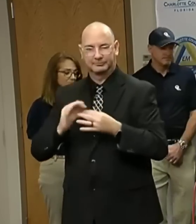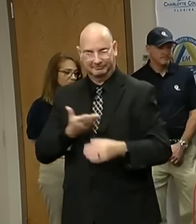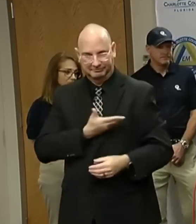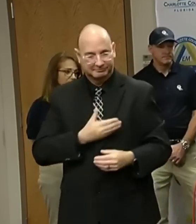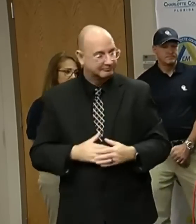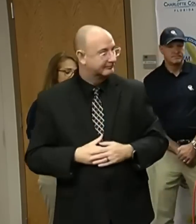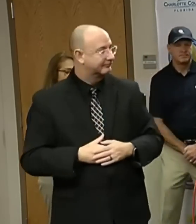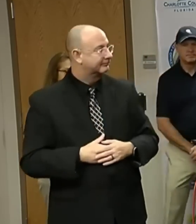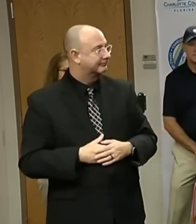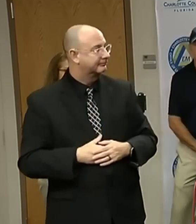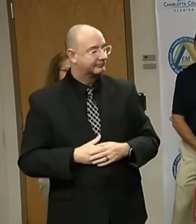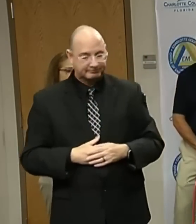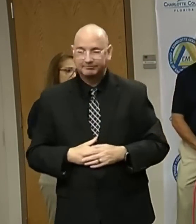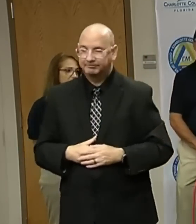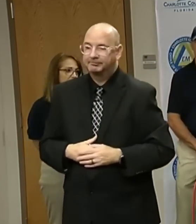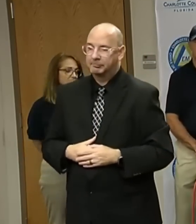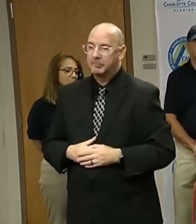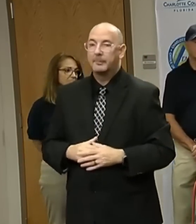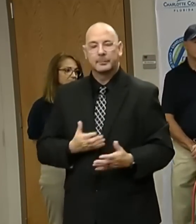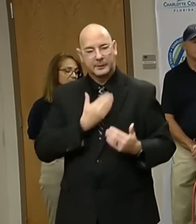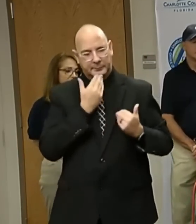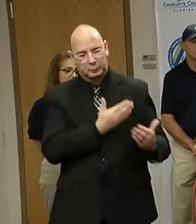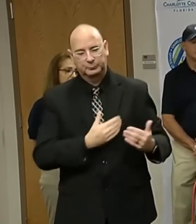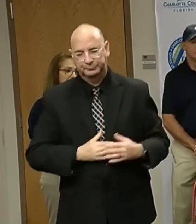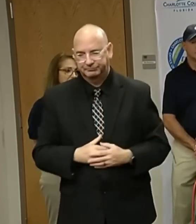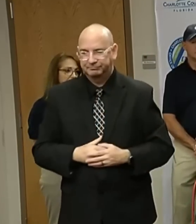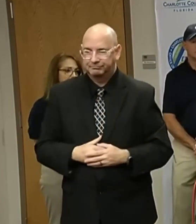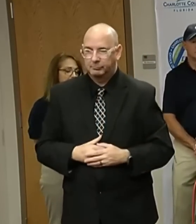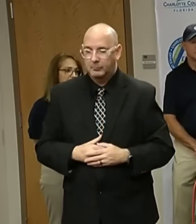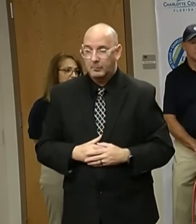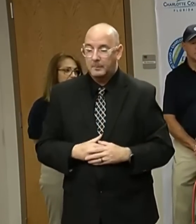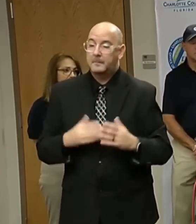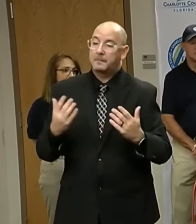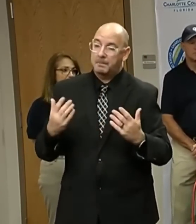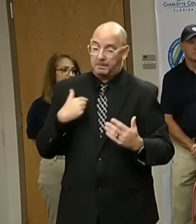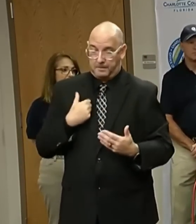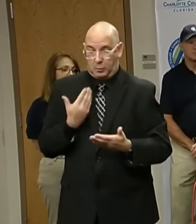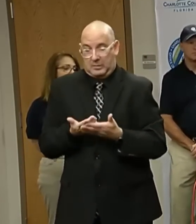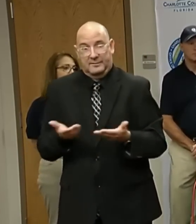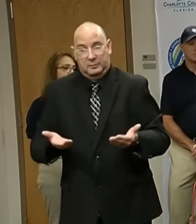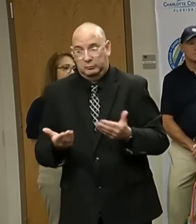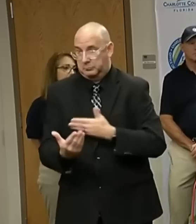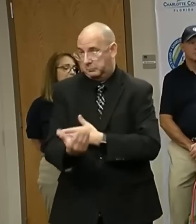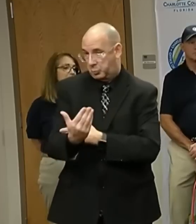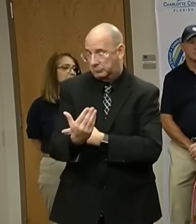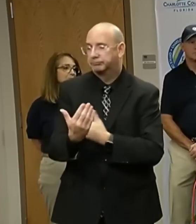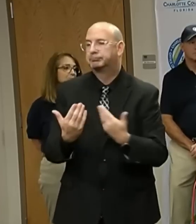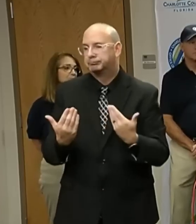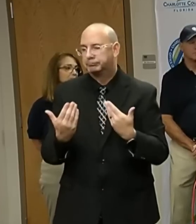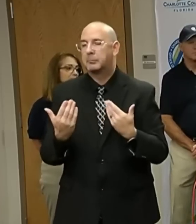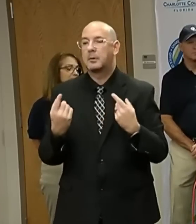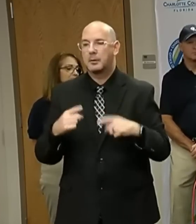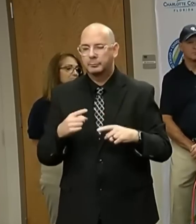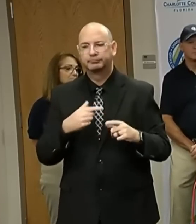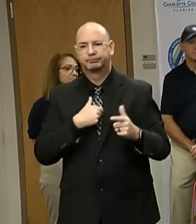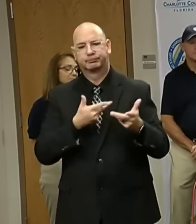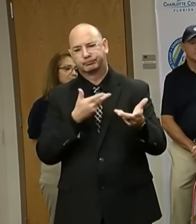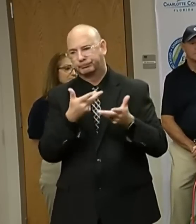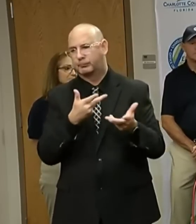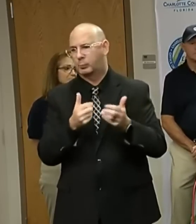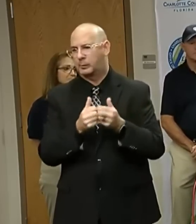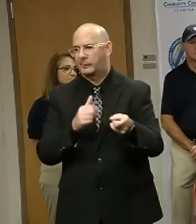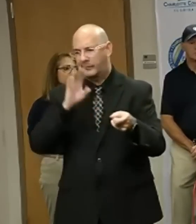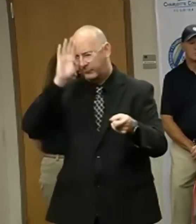Governor. So I got here first thing with the governor. Obviously, talked to Sheriff Prummel, talked to the fire chief, talked